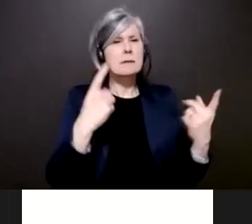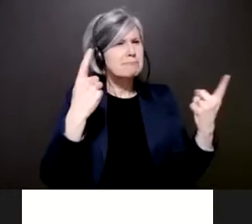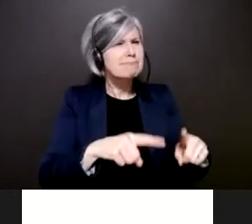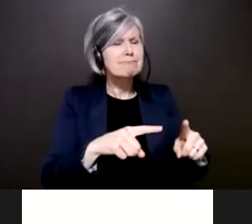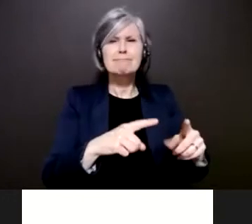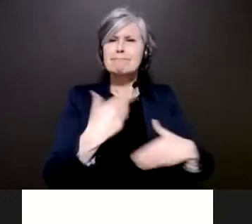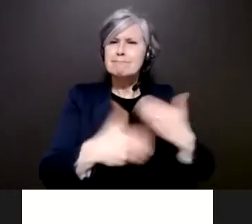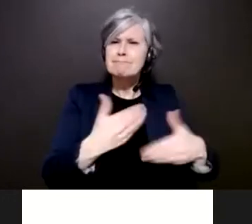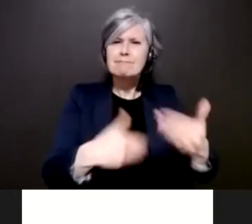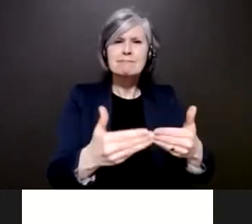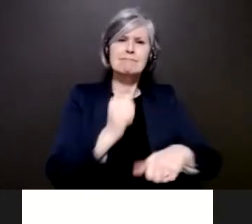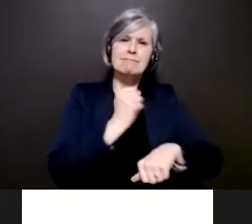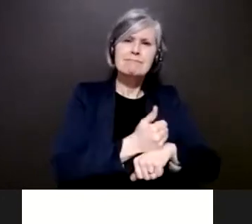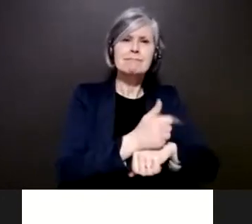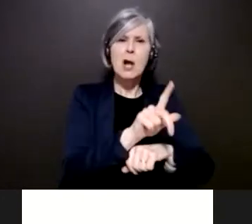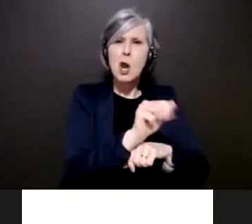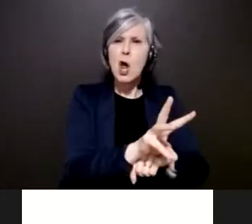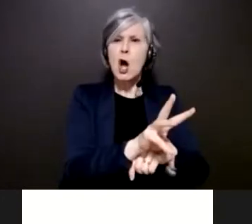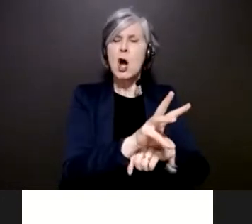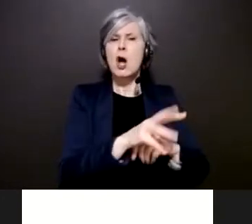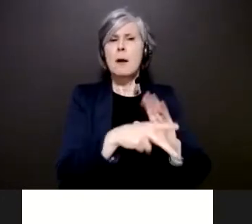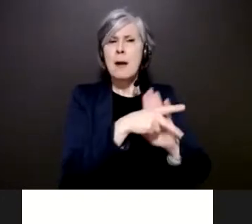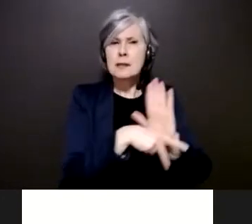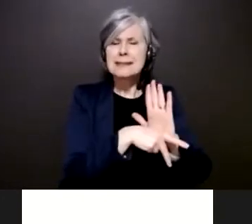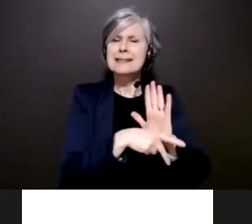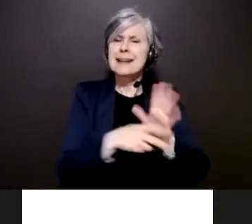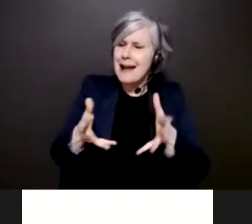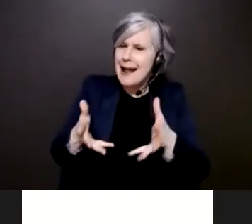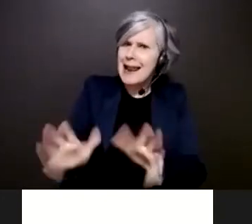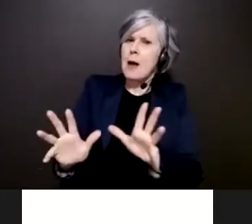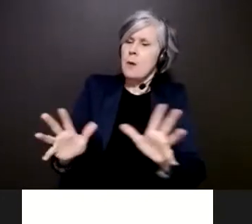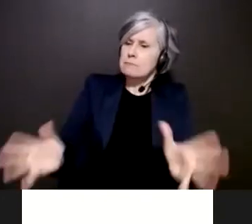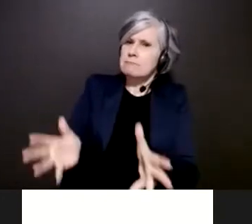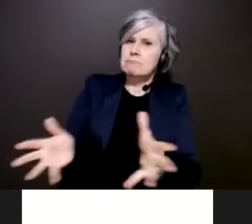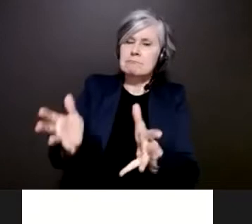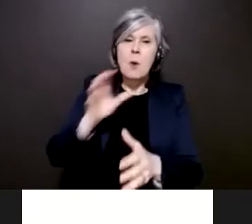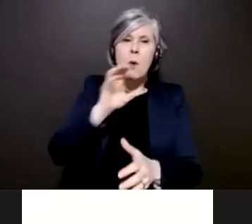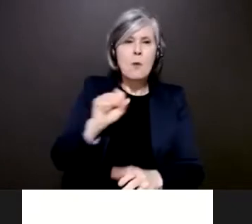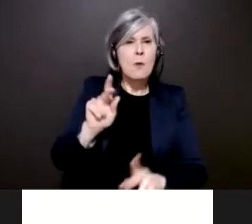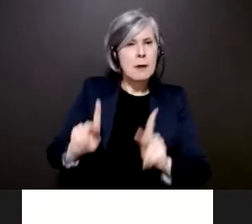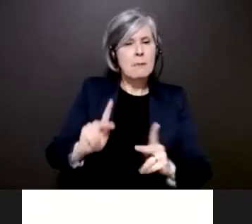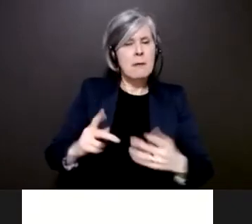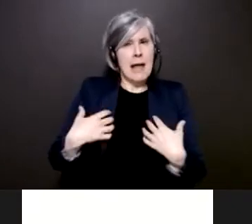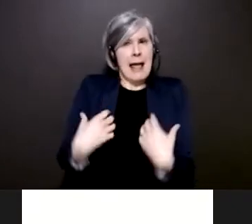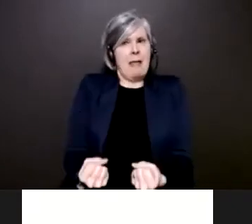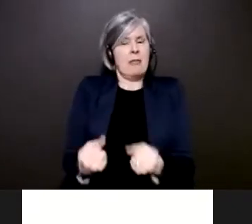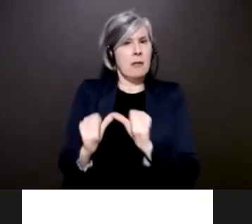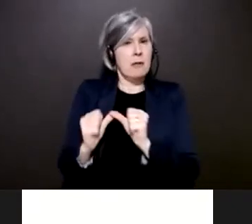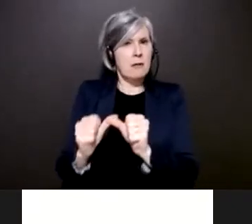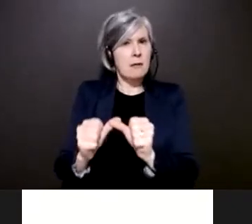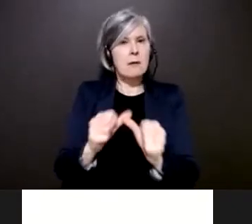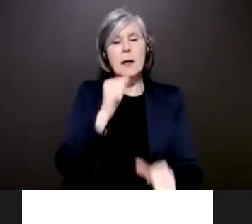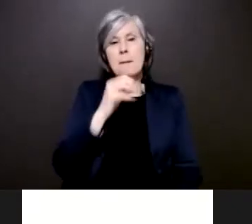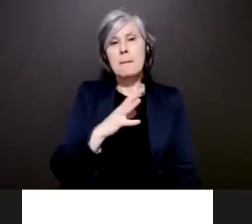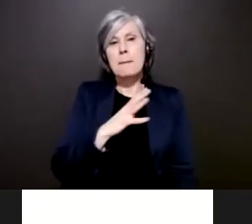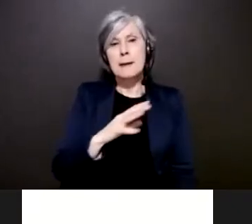and services to enable older people to live securely and enjoy good health. Madame Michelle Bachelet, the